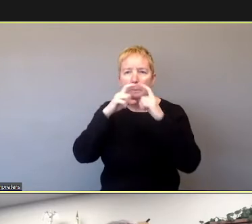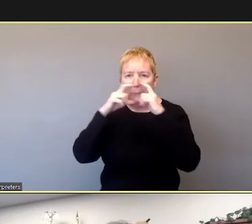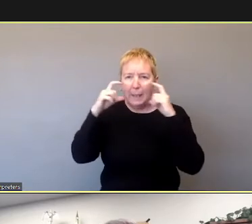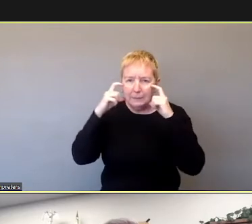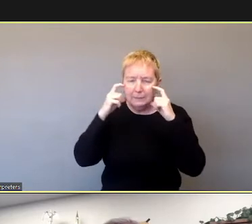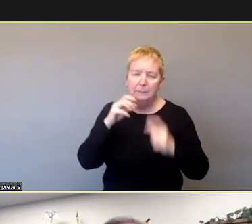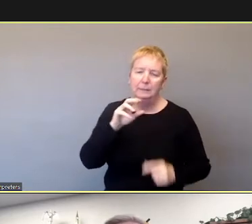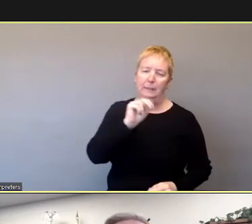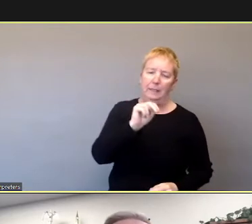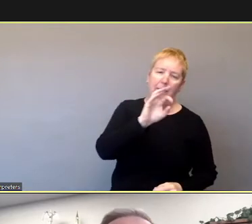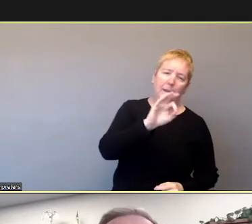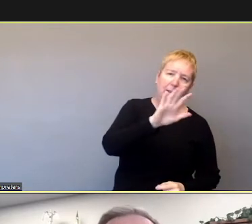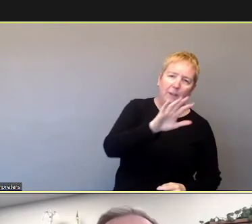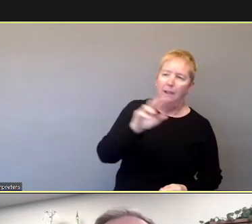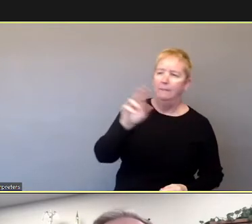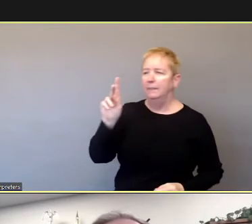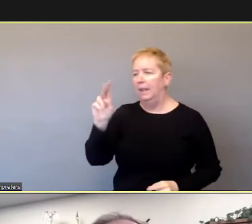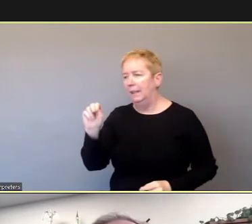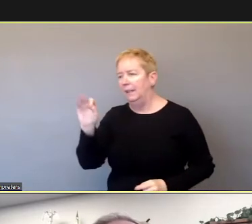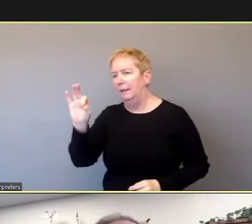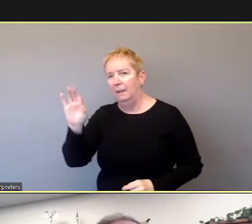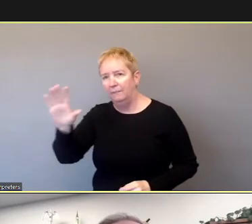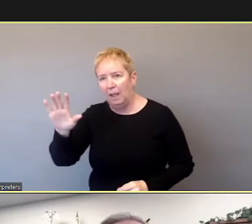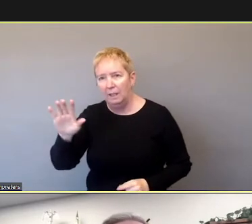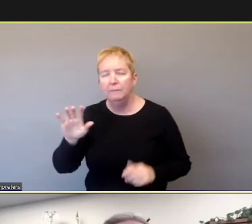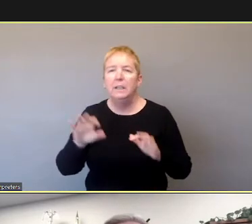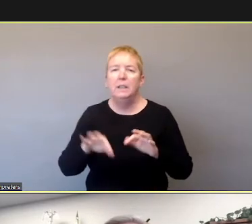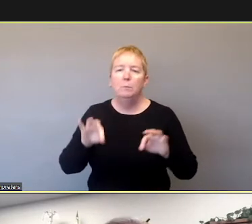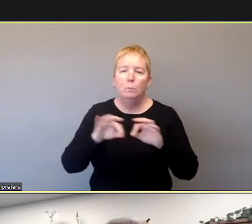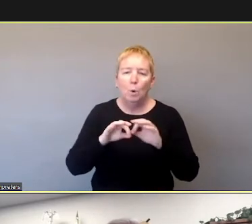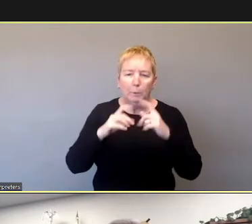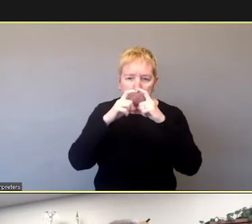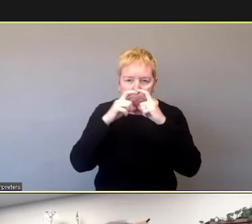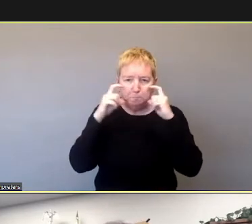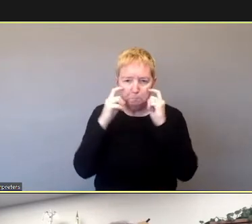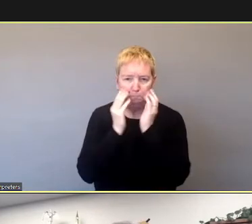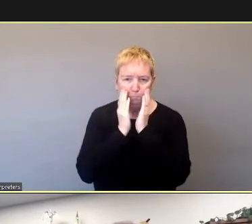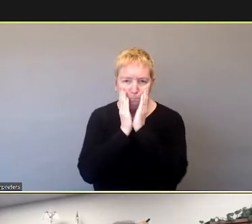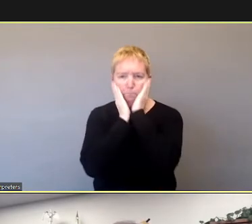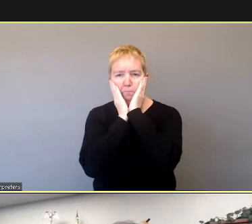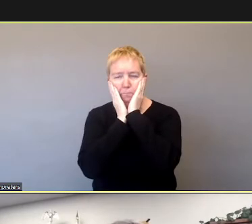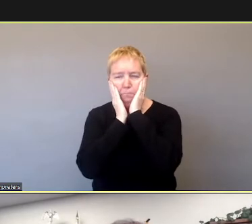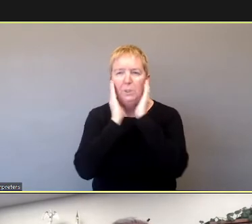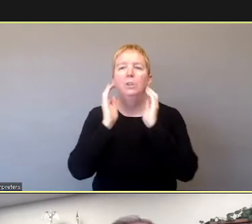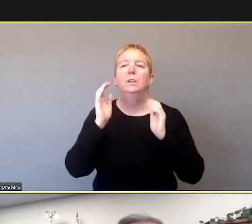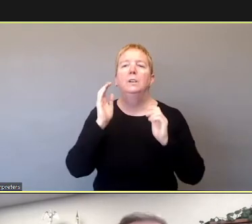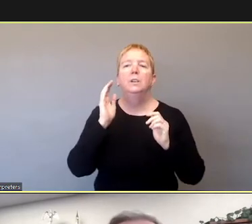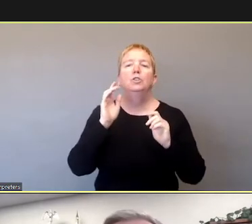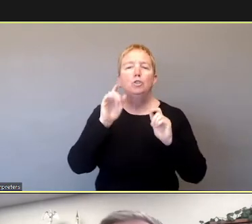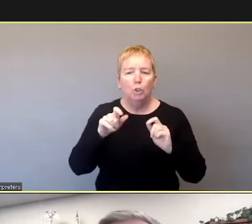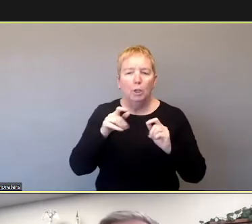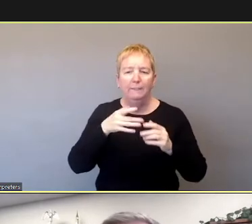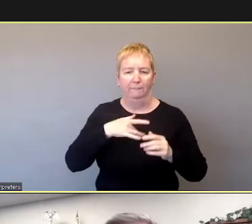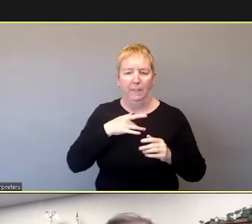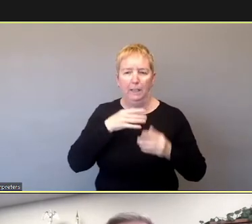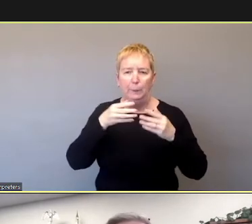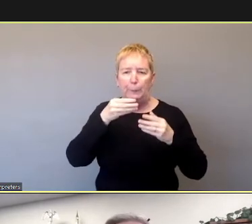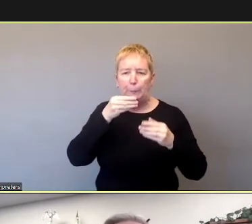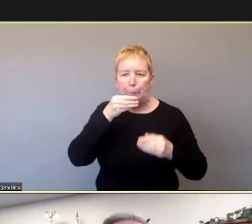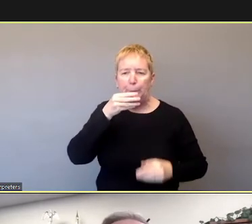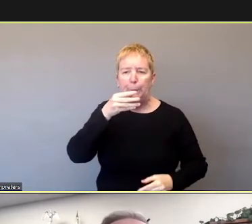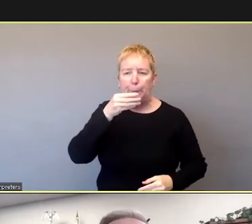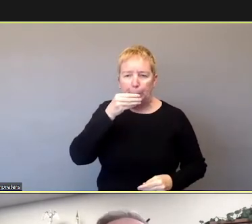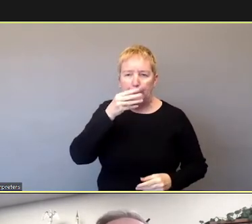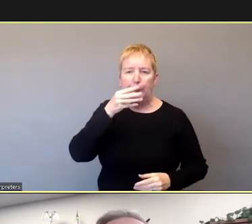Again, make sure it fits snugly against your face. It should move in and out when you breathe. And that's how you know it's a